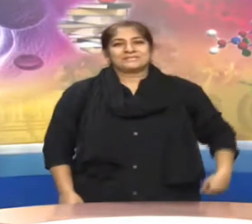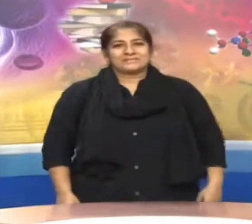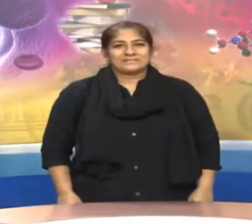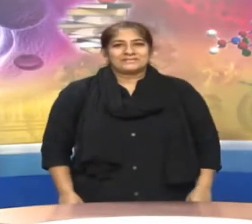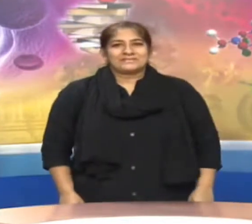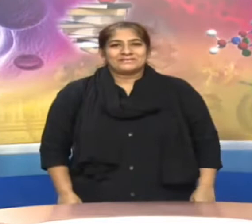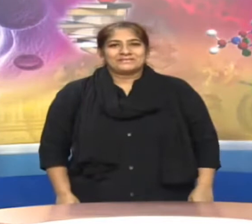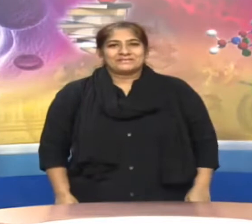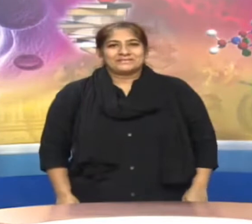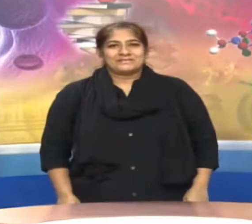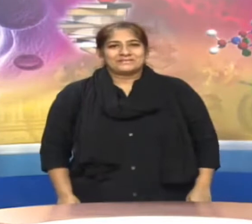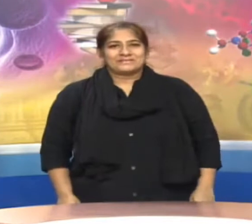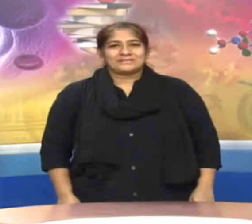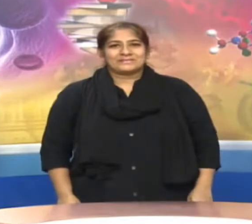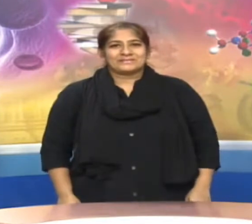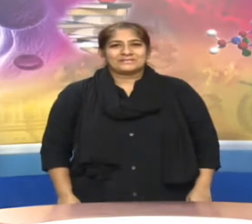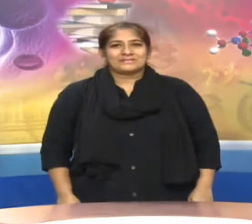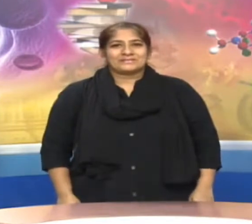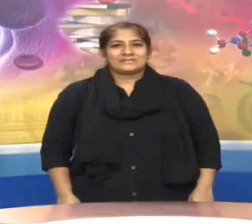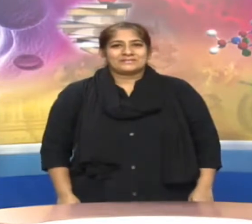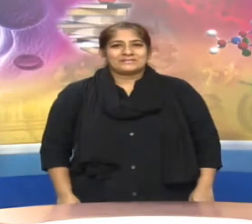it creates the mutual understanding.